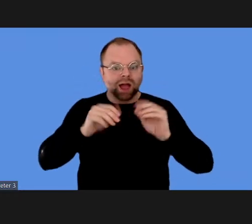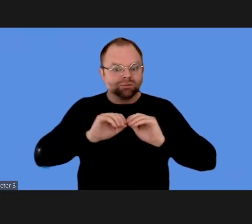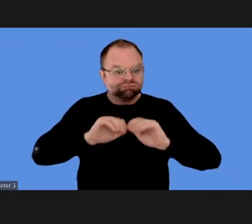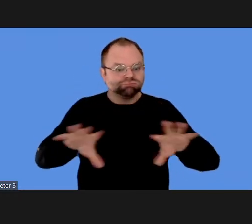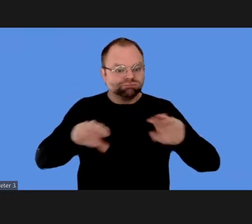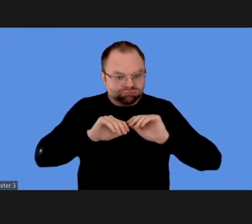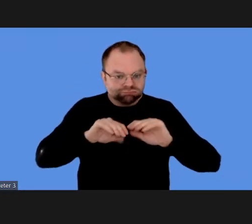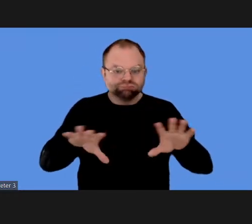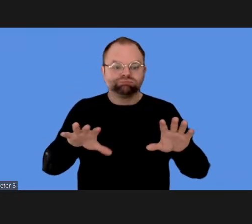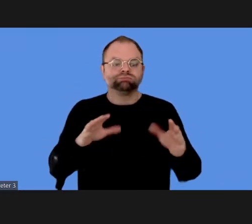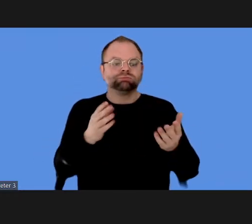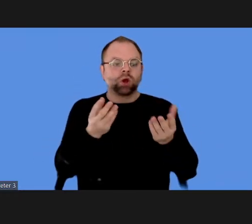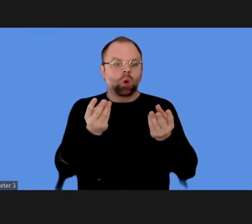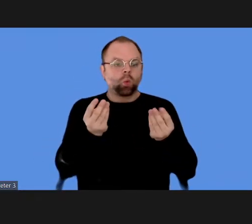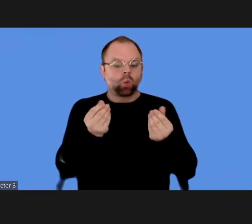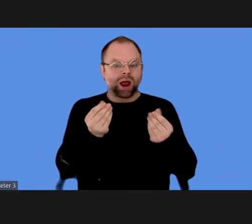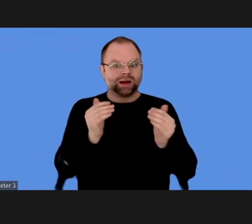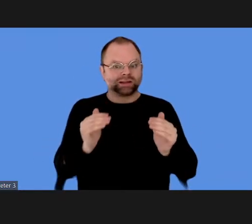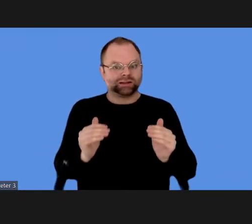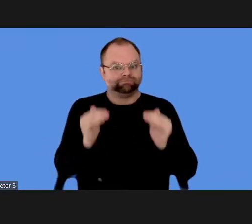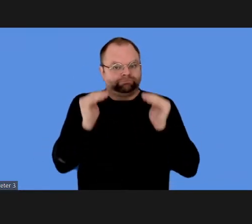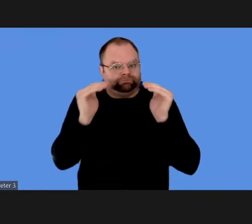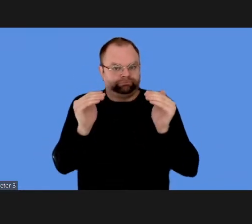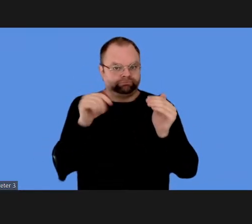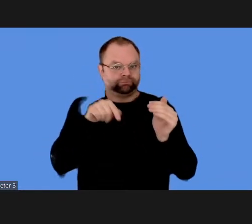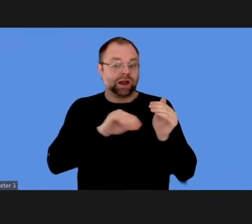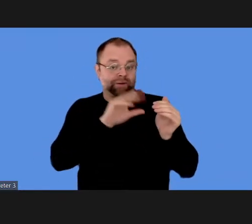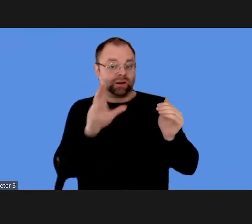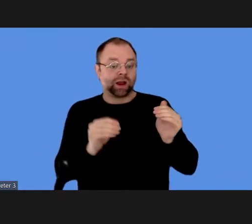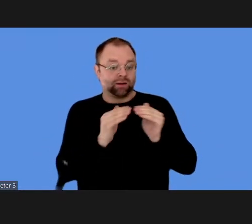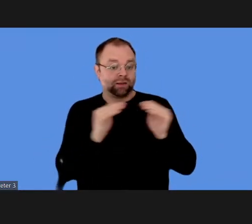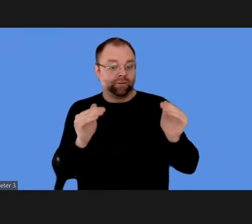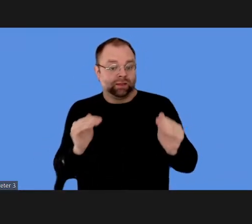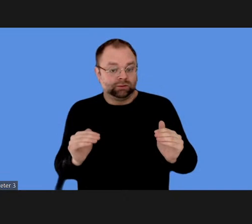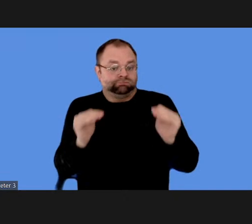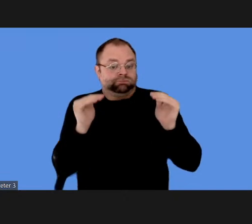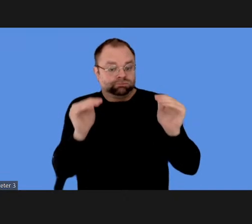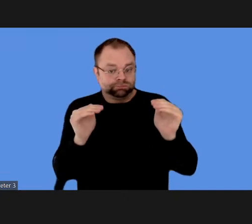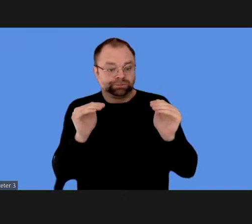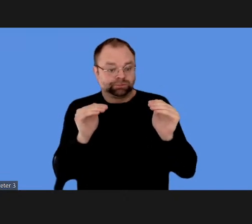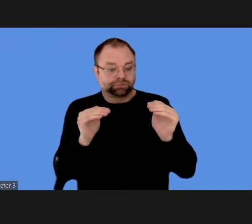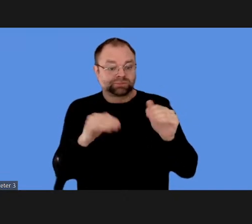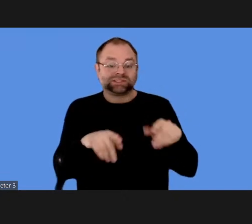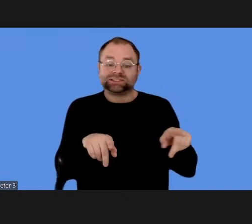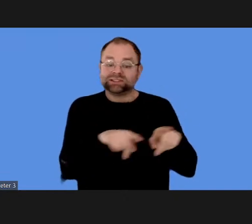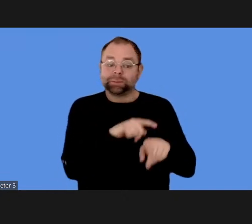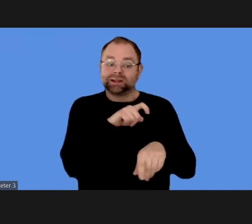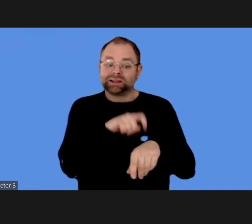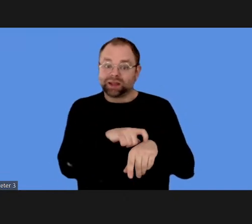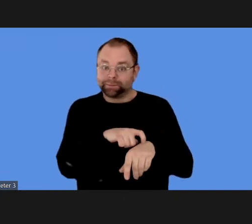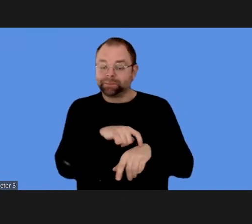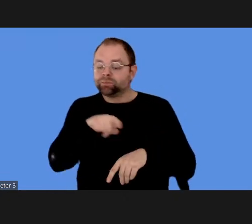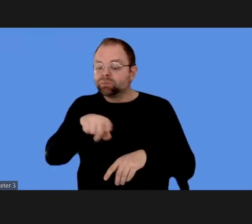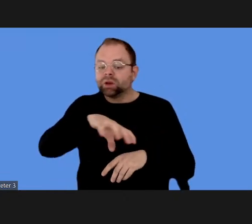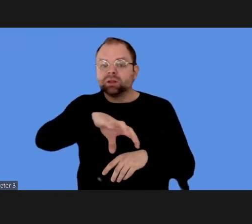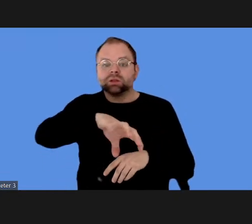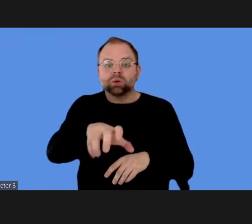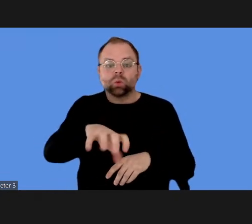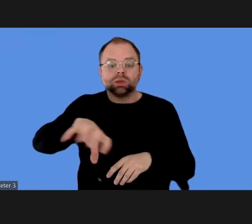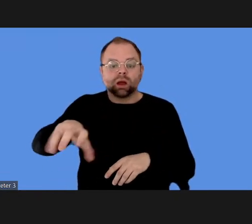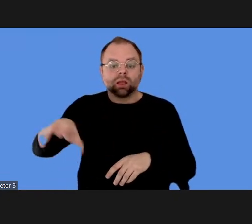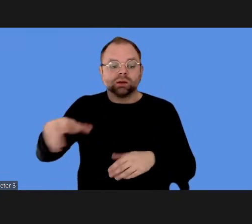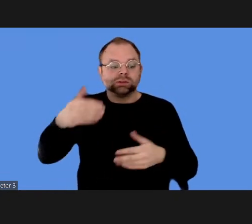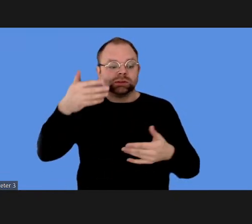coordination, coordination, of course, within the country, across countries, and also going beyond countries, looking at